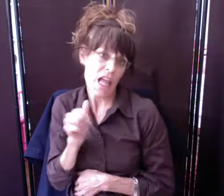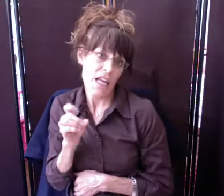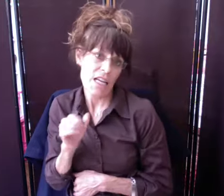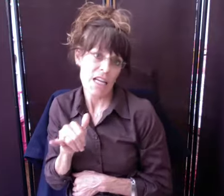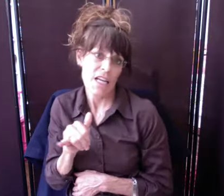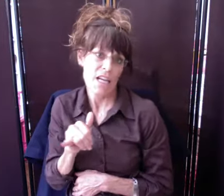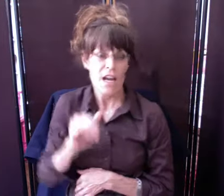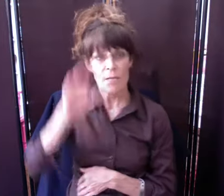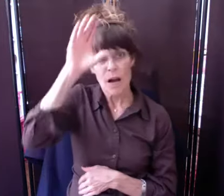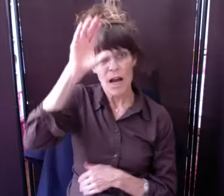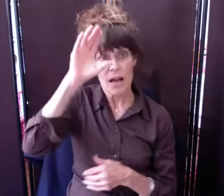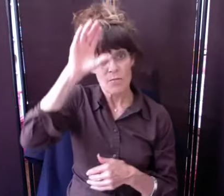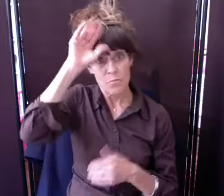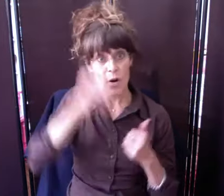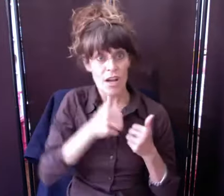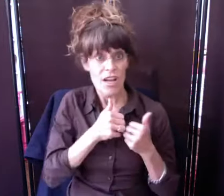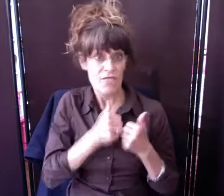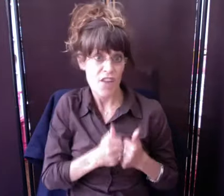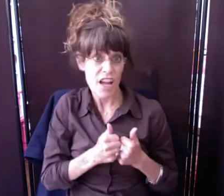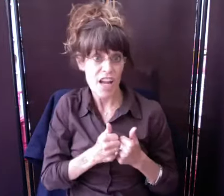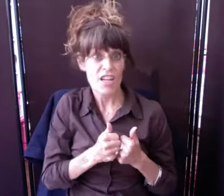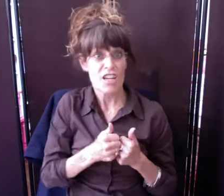current boyfriend was in jail for robbing houses. So I said, I'm going to go